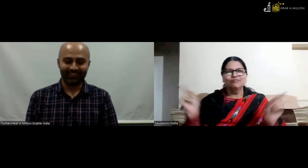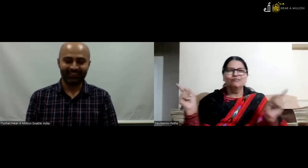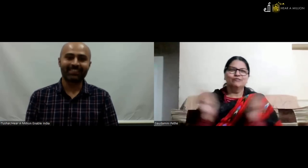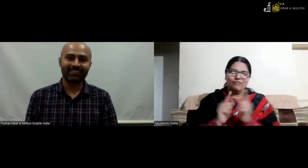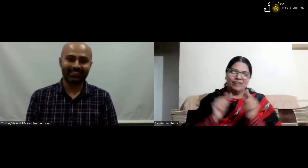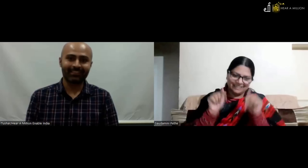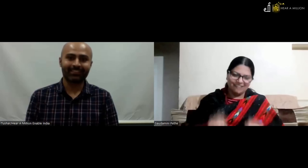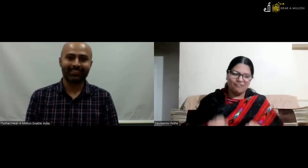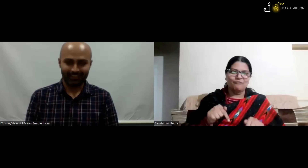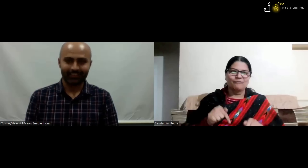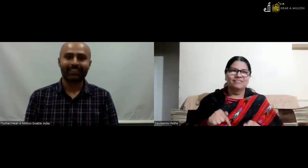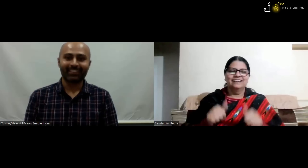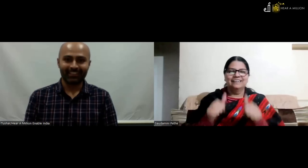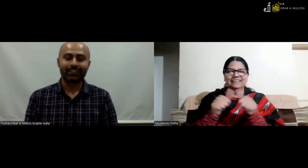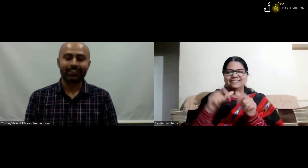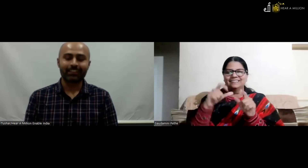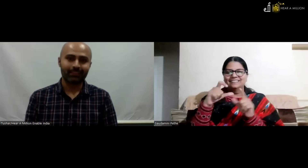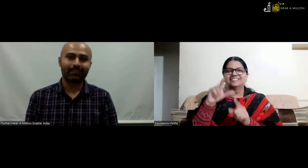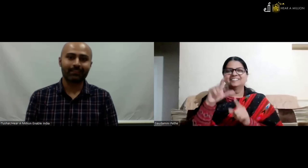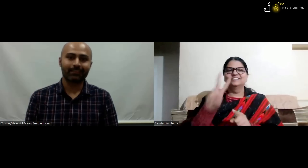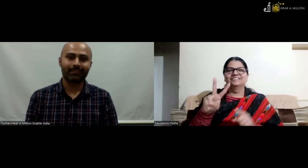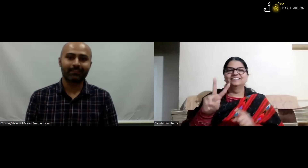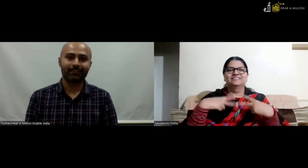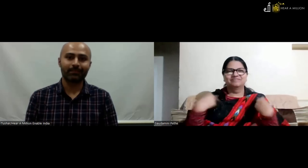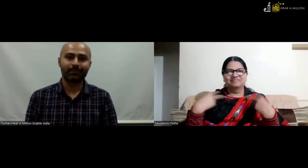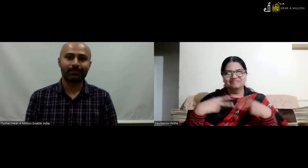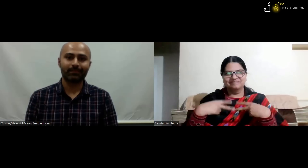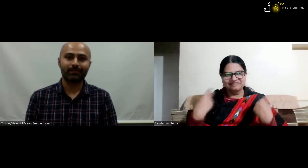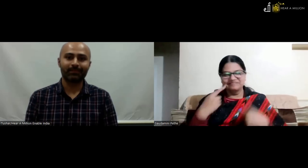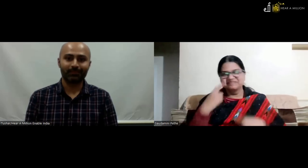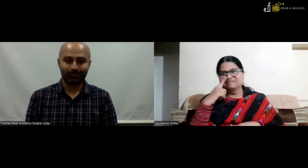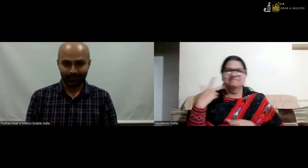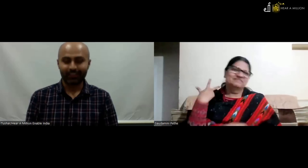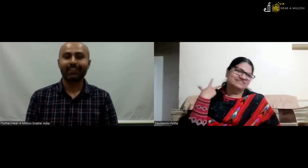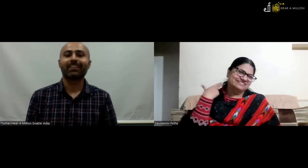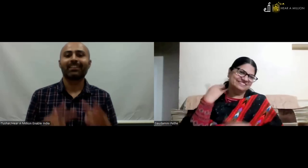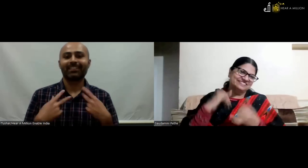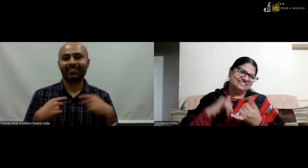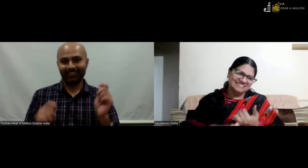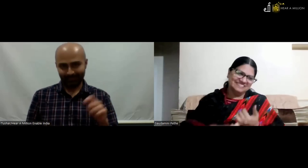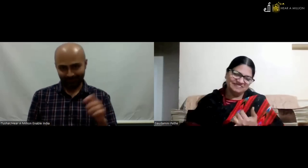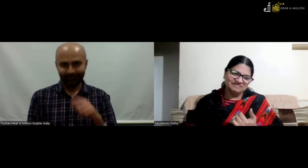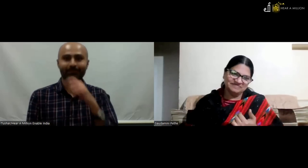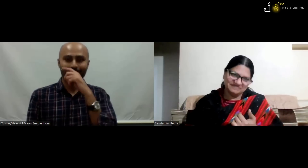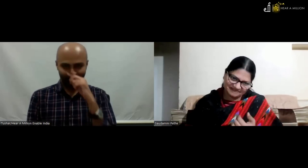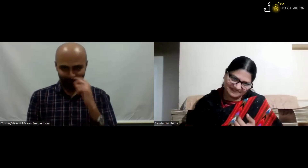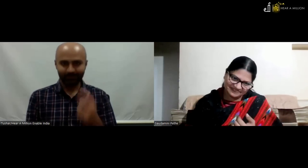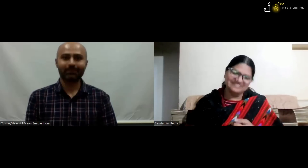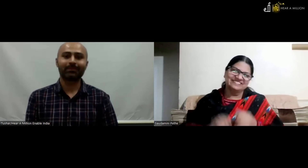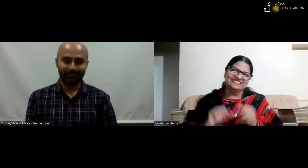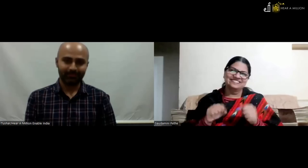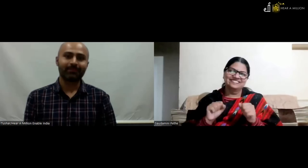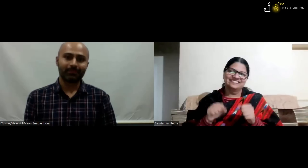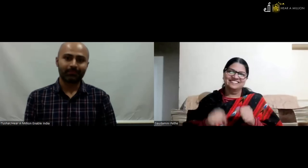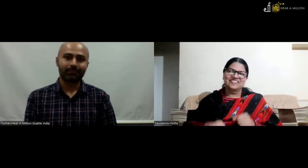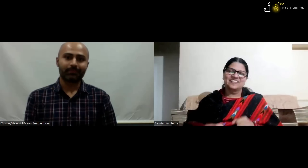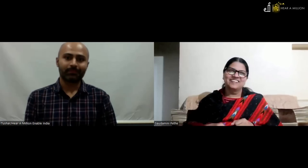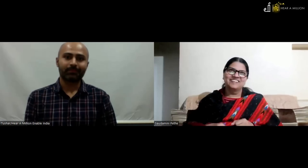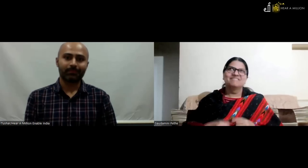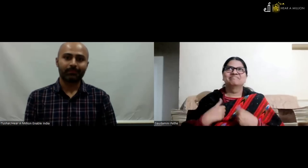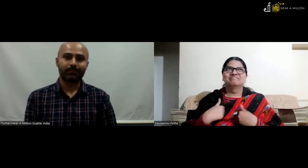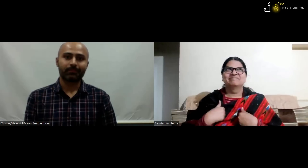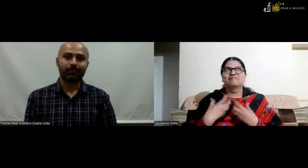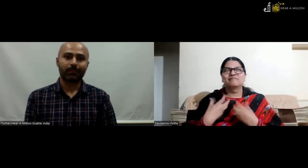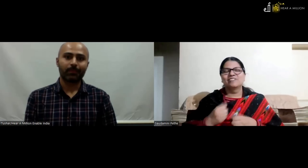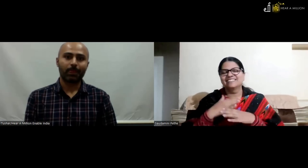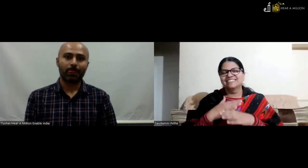yeah, I am included in the many boards. So I am an advocate. Thankfully, now